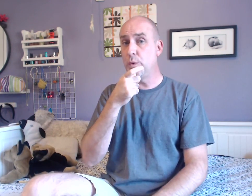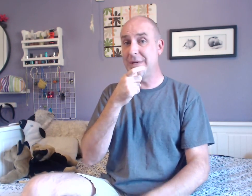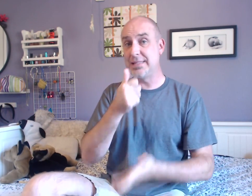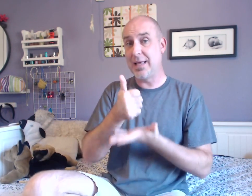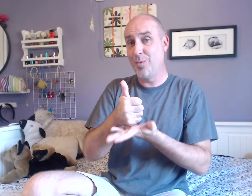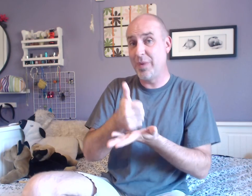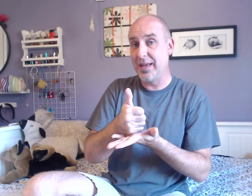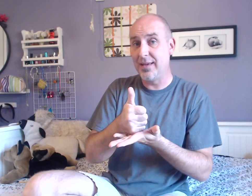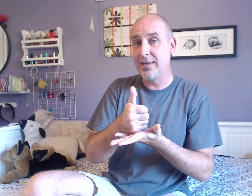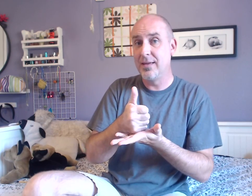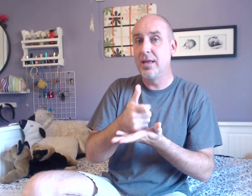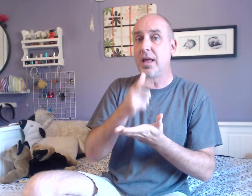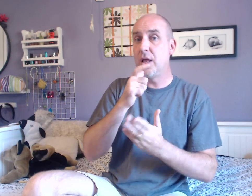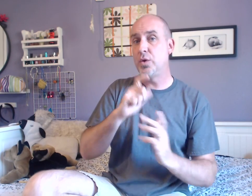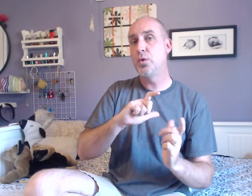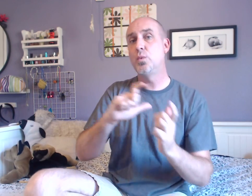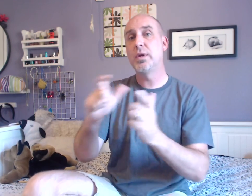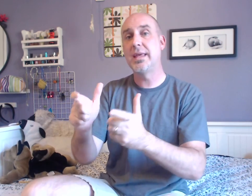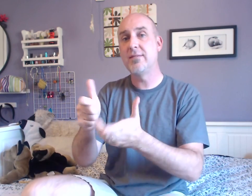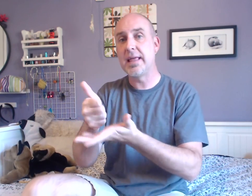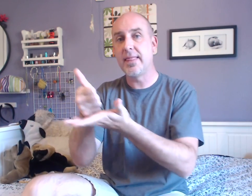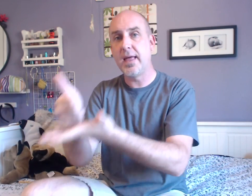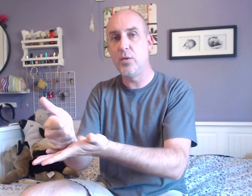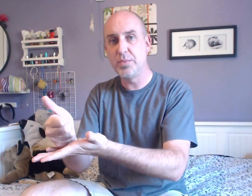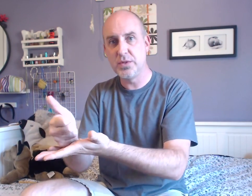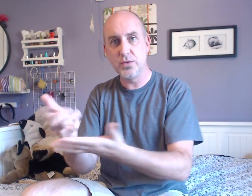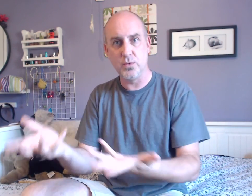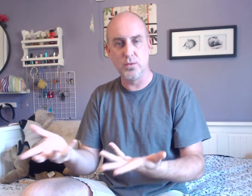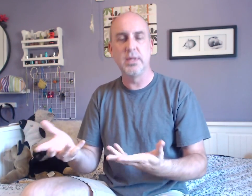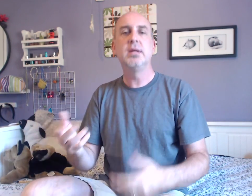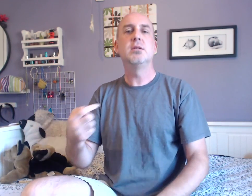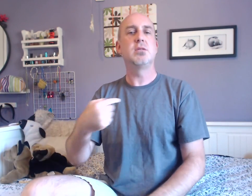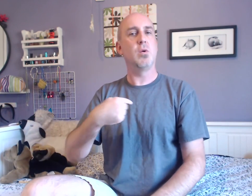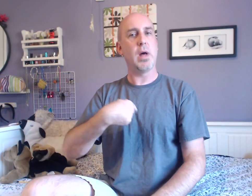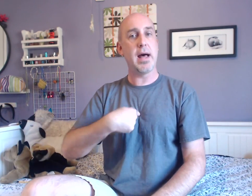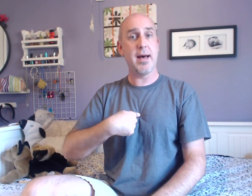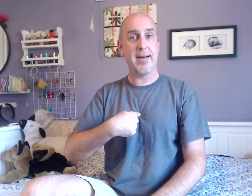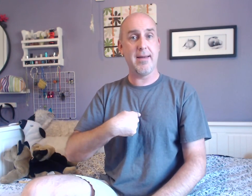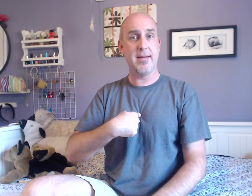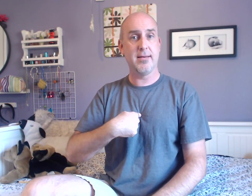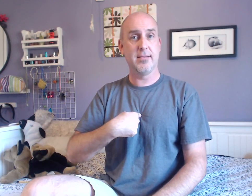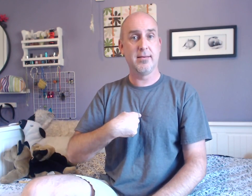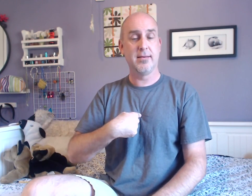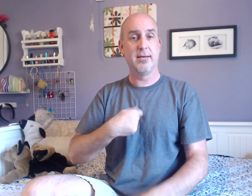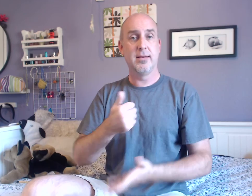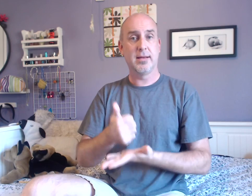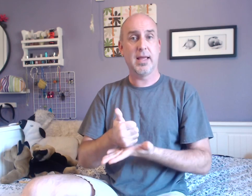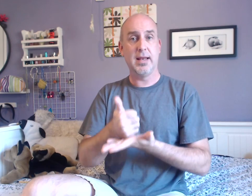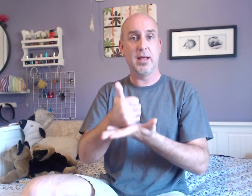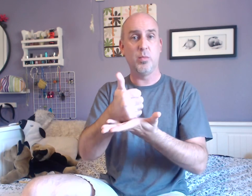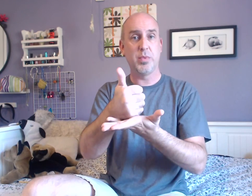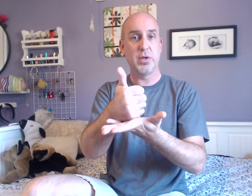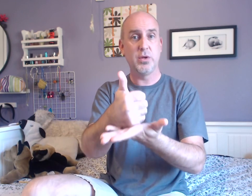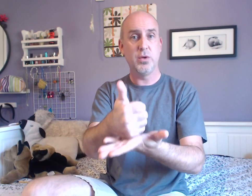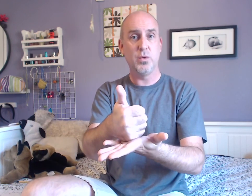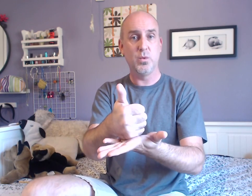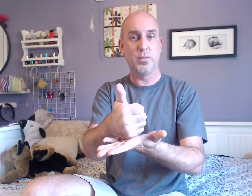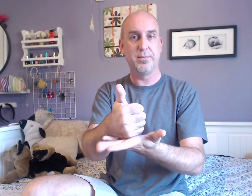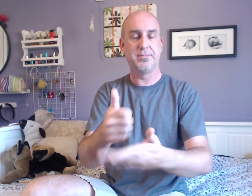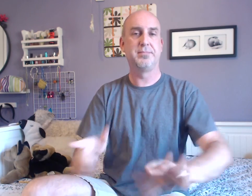is helping and who we're giving the help to. So I can help you.